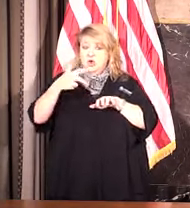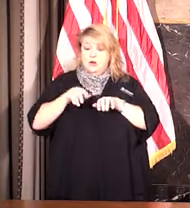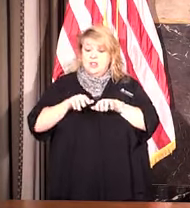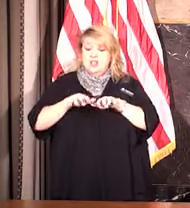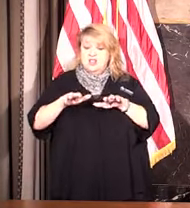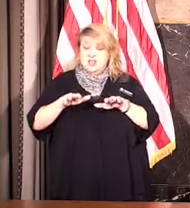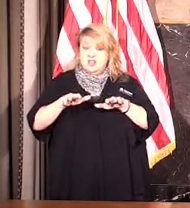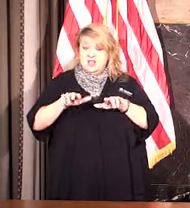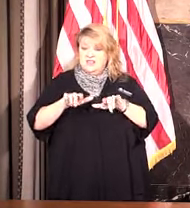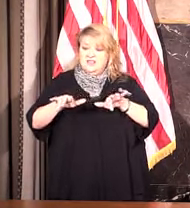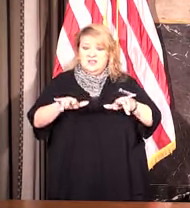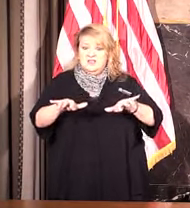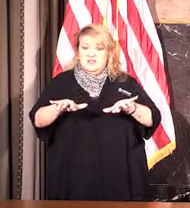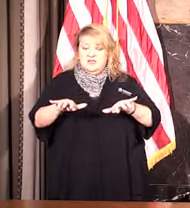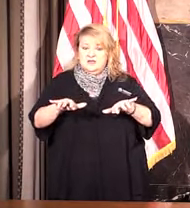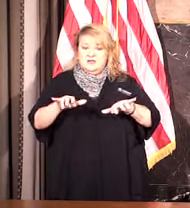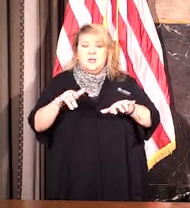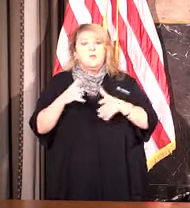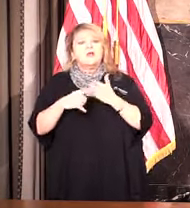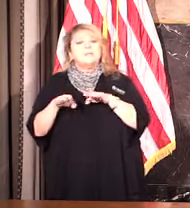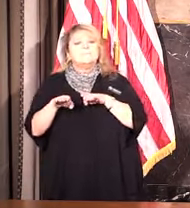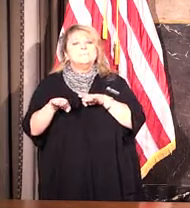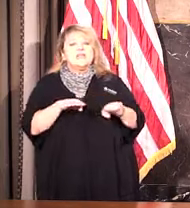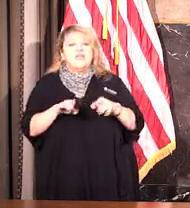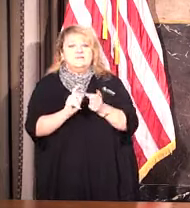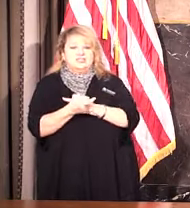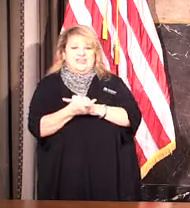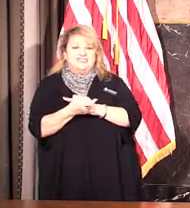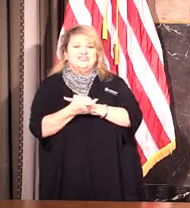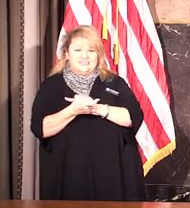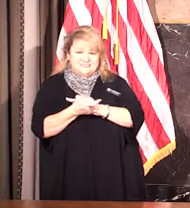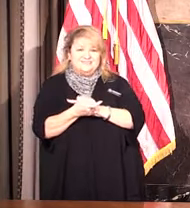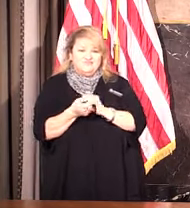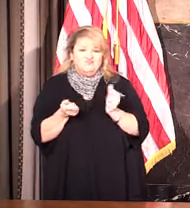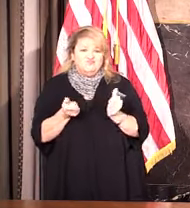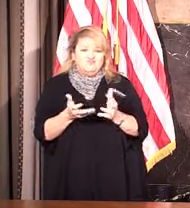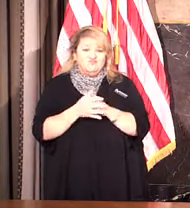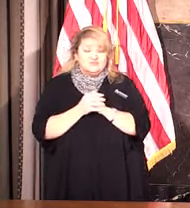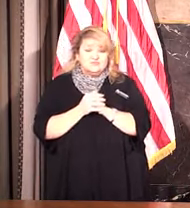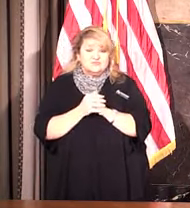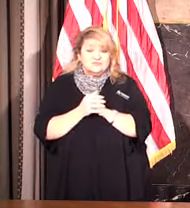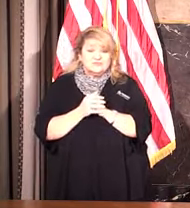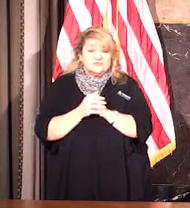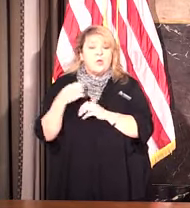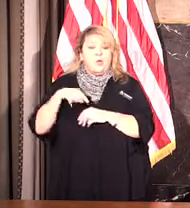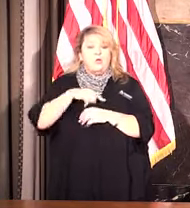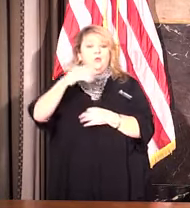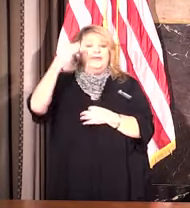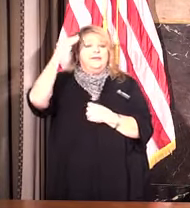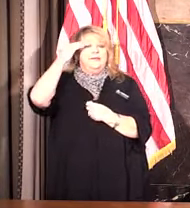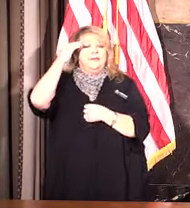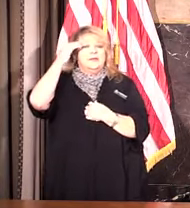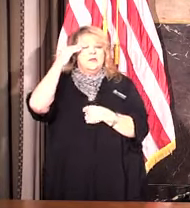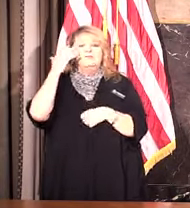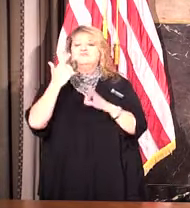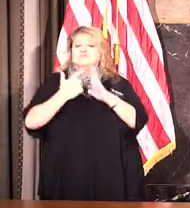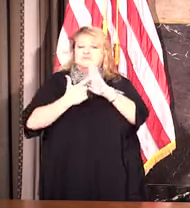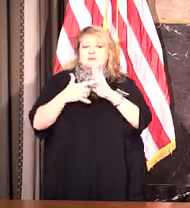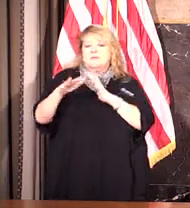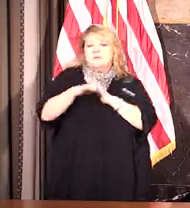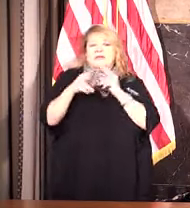It's the behavior change that really fed into it more than anything else, because we know that sometime